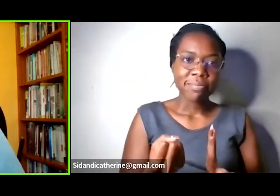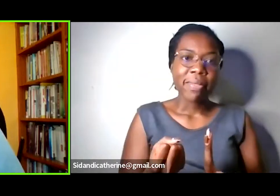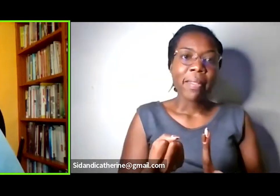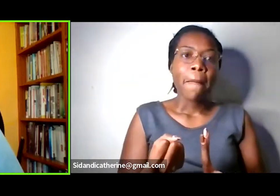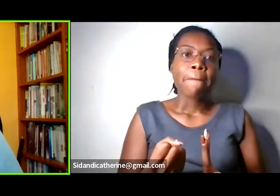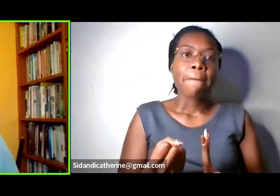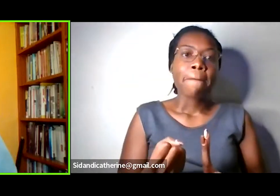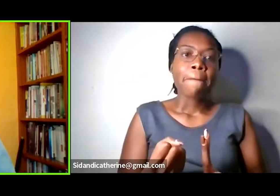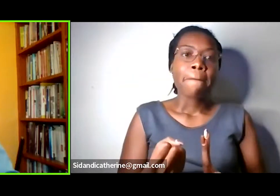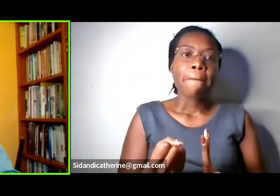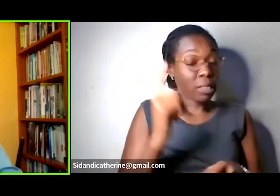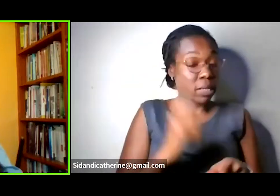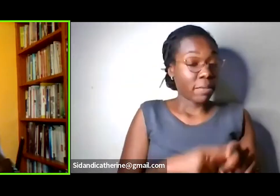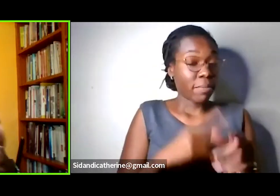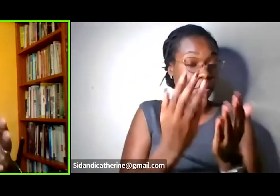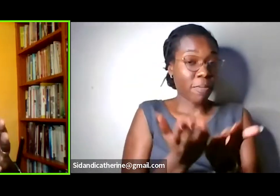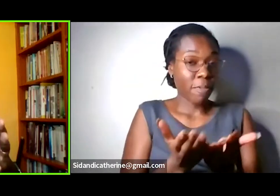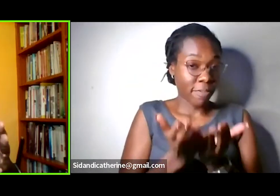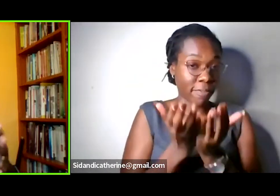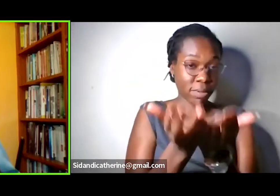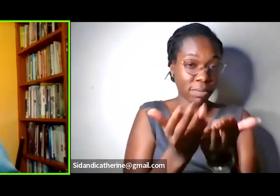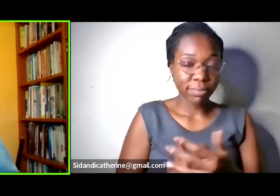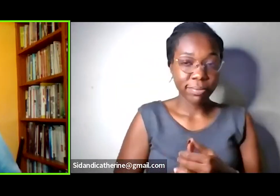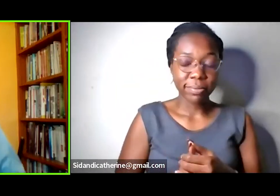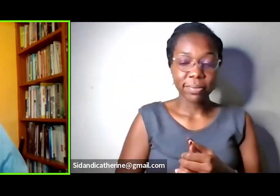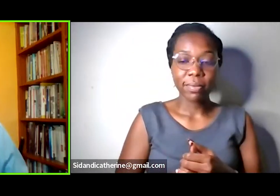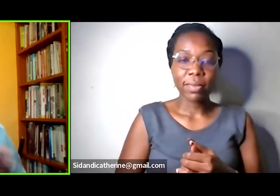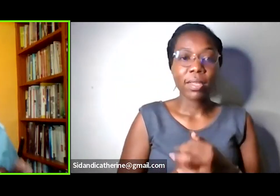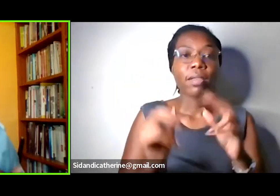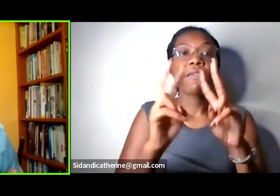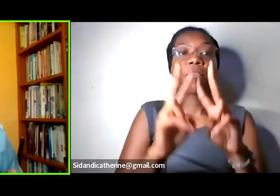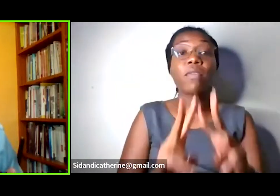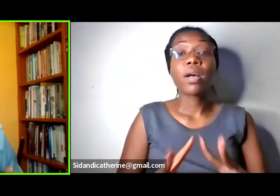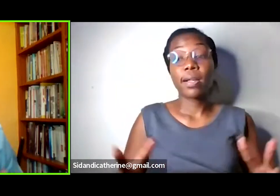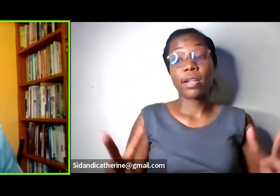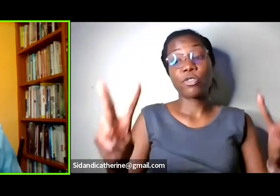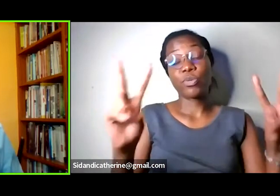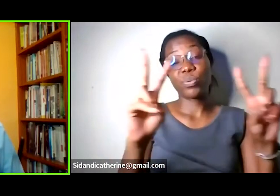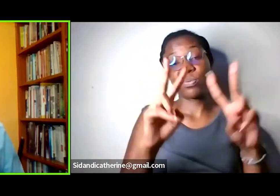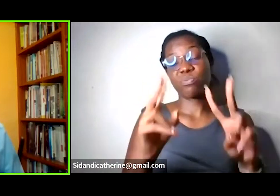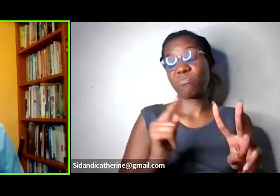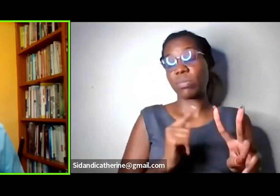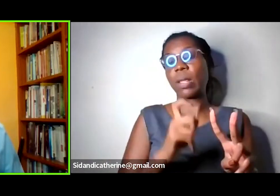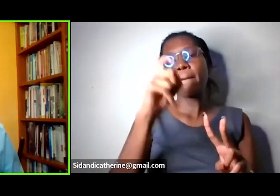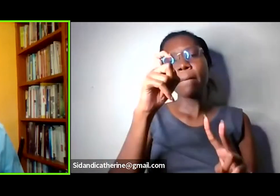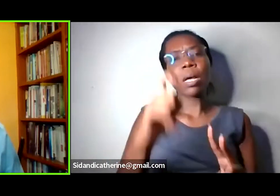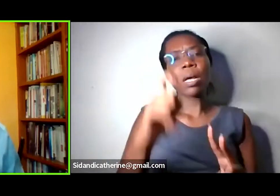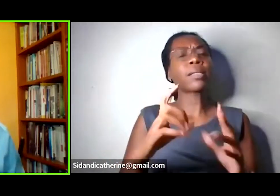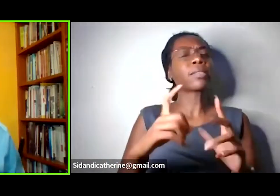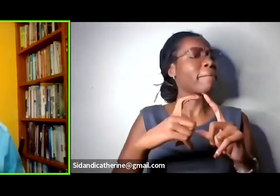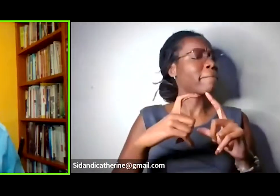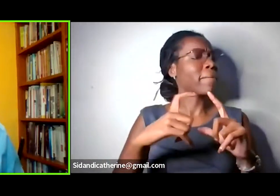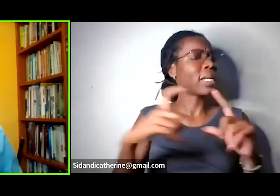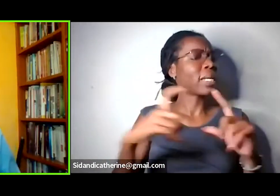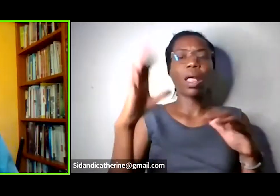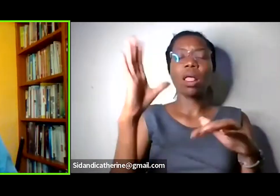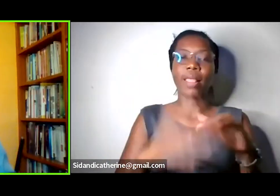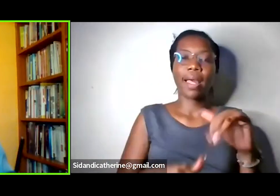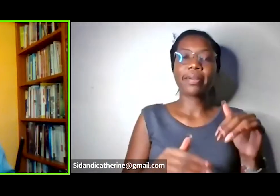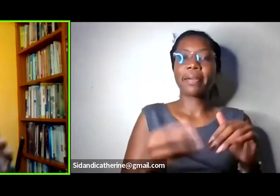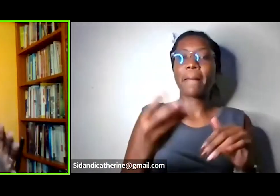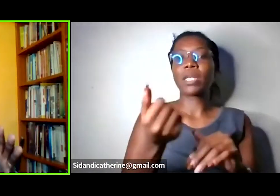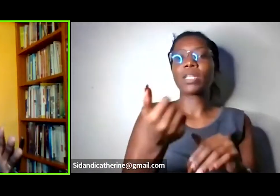you're on the lookout for where the deal is, where you can save a shilling and so on. So it means